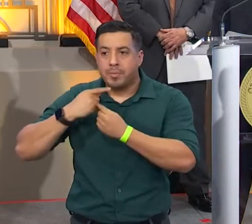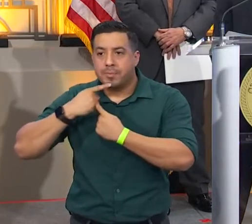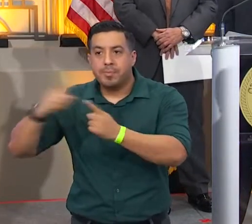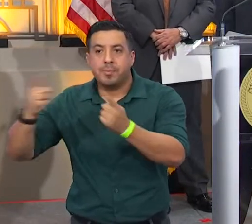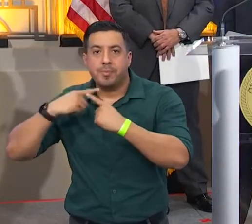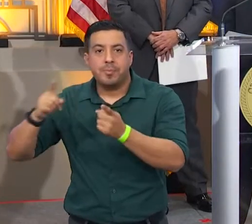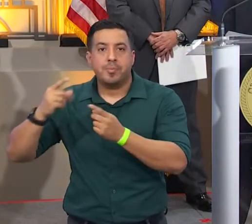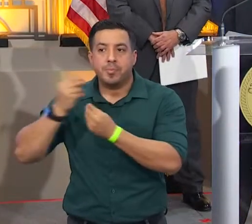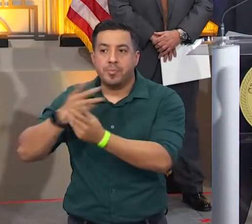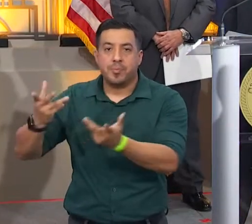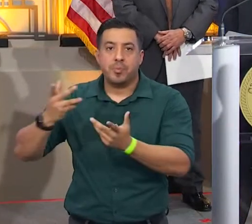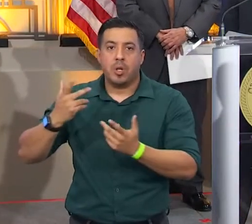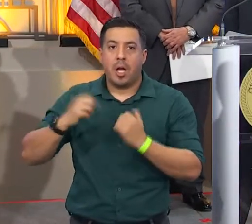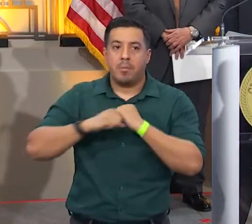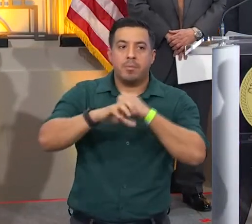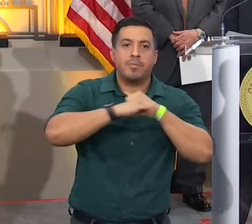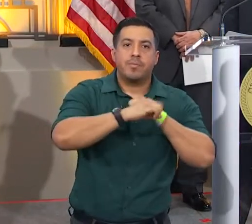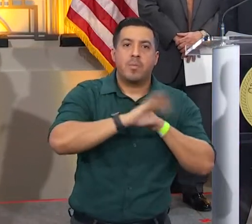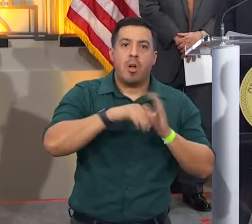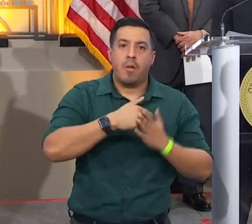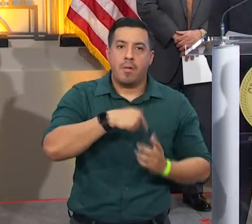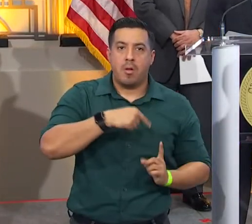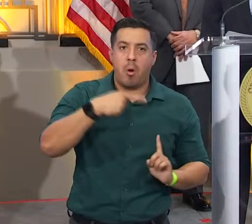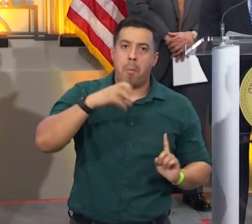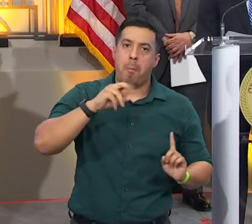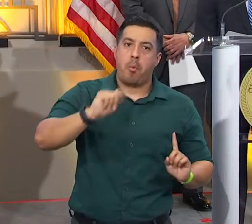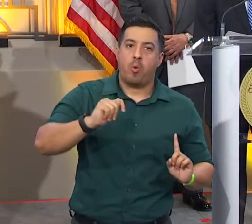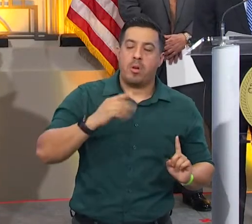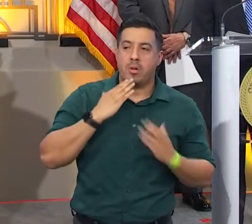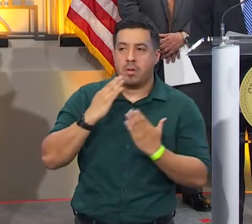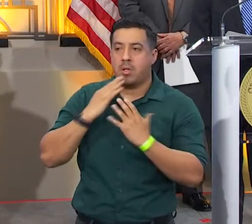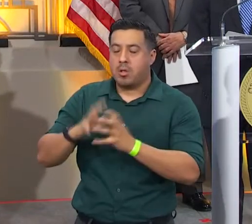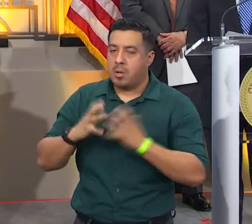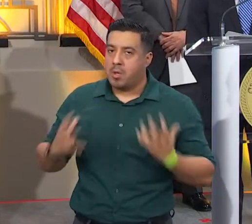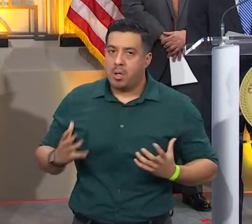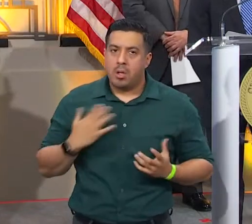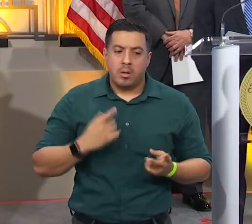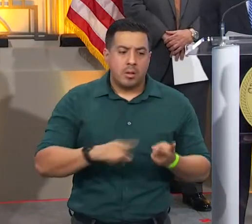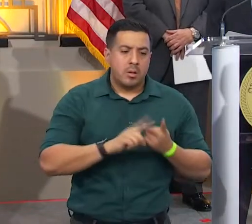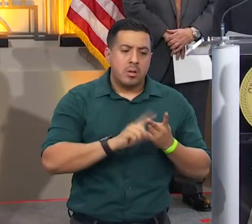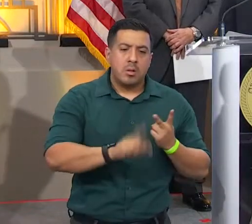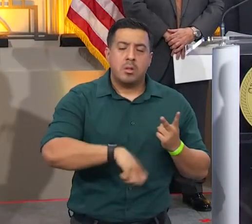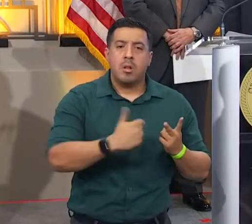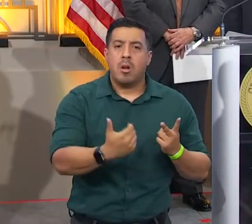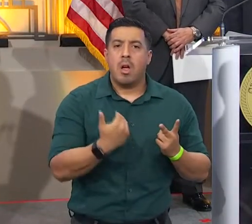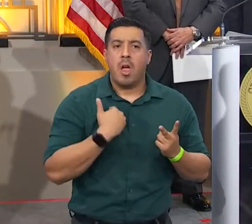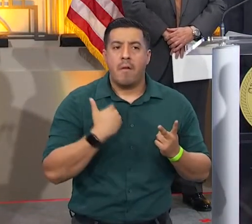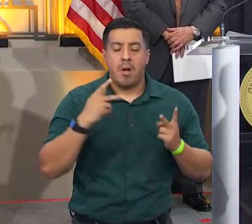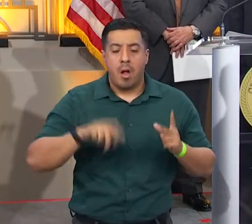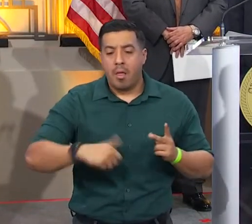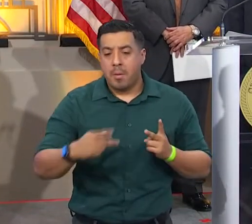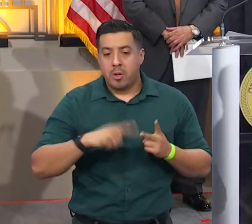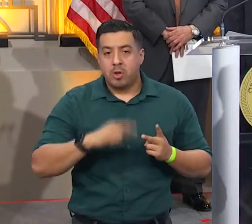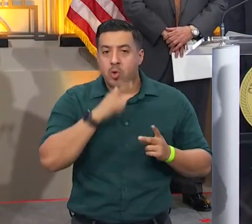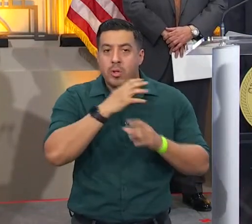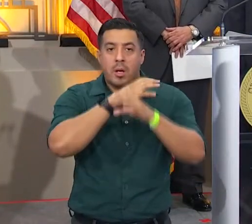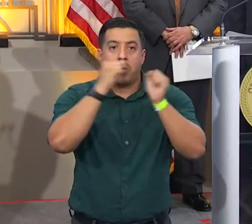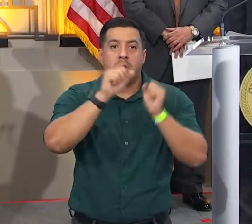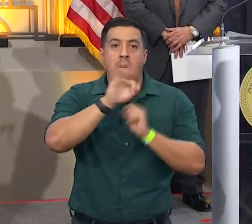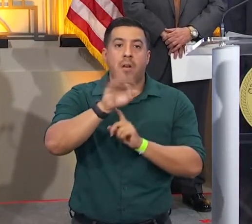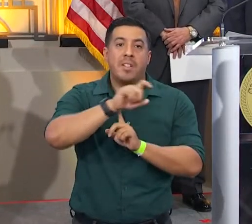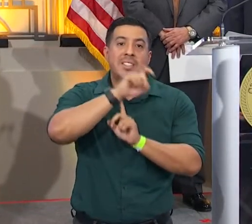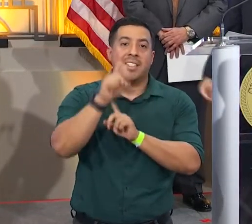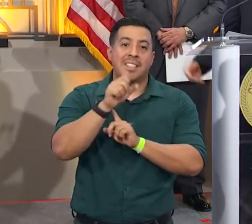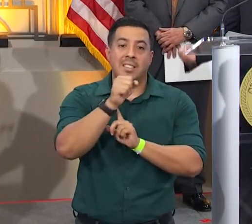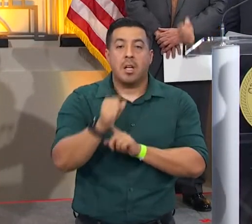market the spaceport. Dr. Alexander, thank you so much. We also have with us the president of Texas